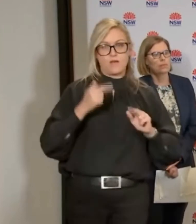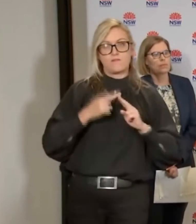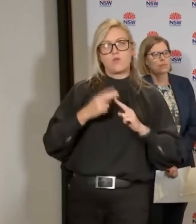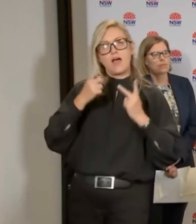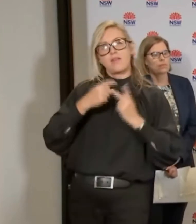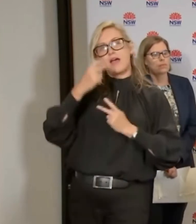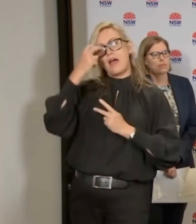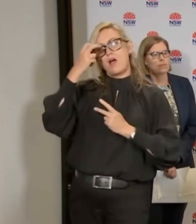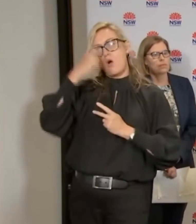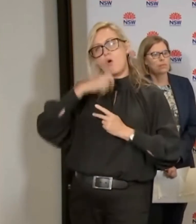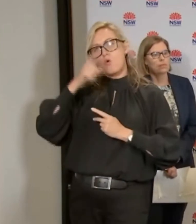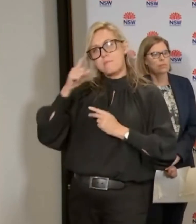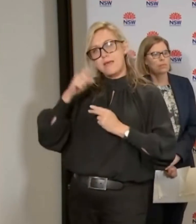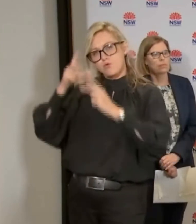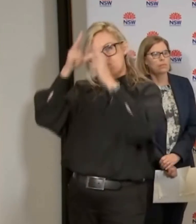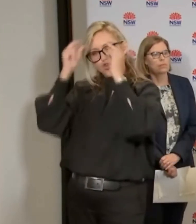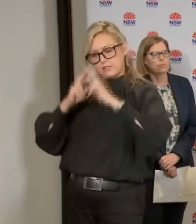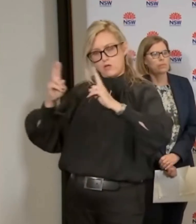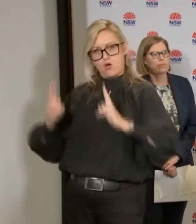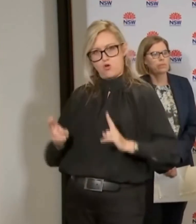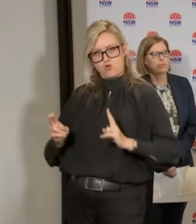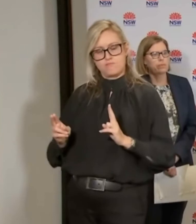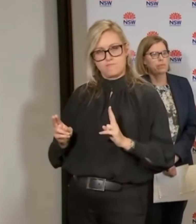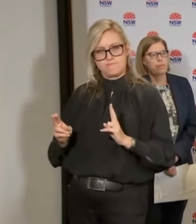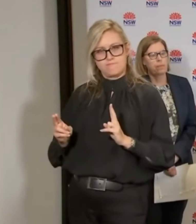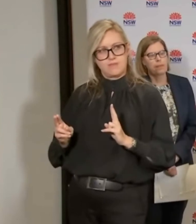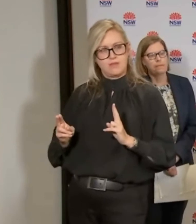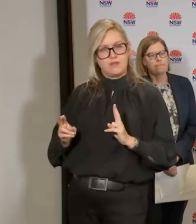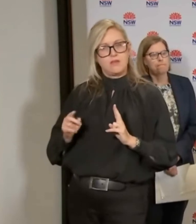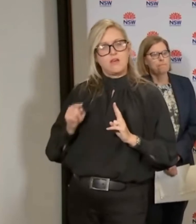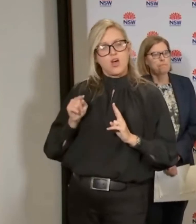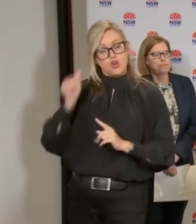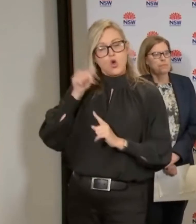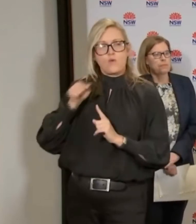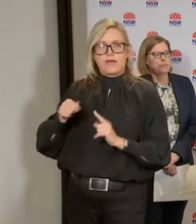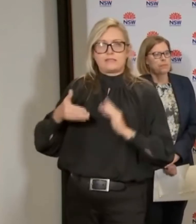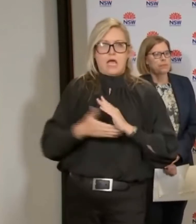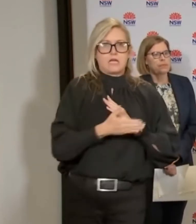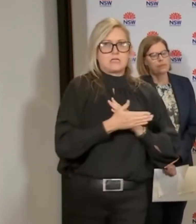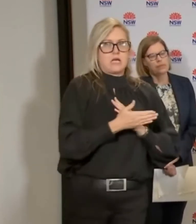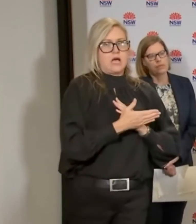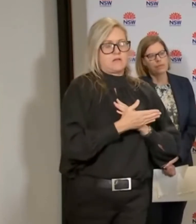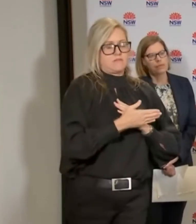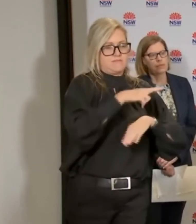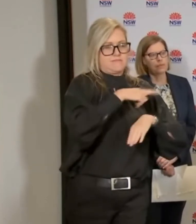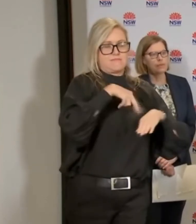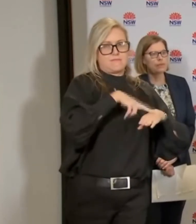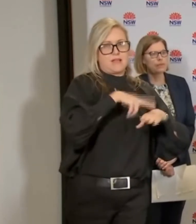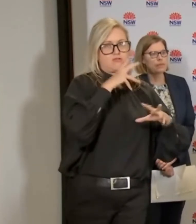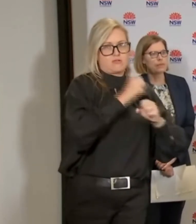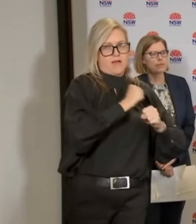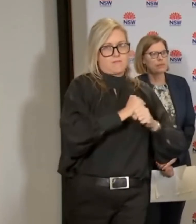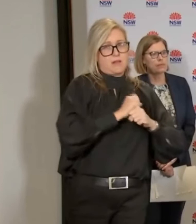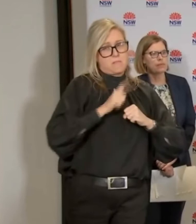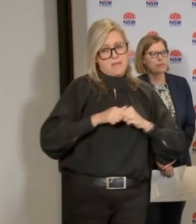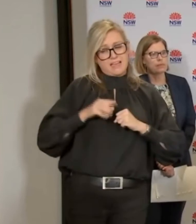aged care homes in New South Wales. Whilst it's falling under Commonwealth responsibility, these are people in New South Wales. Do